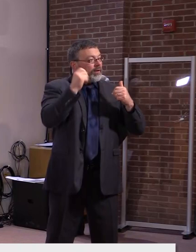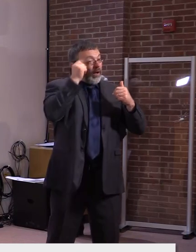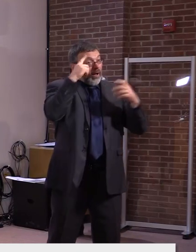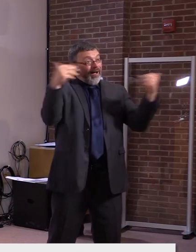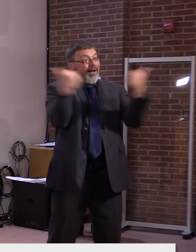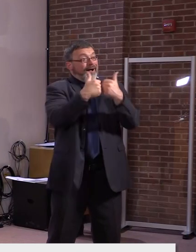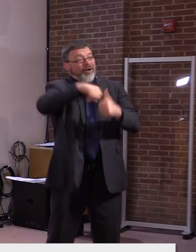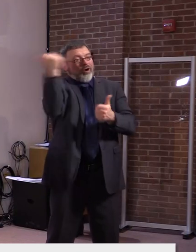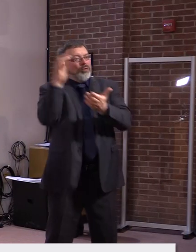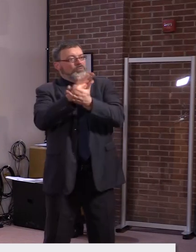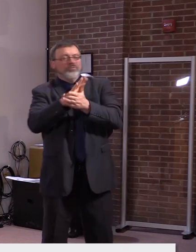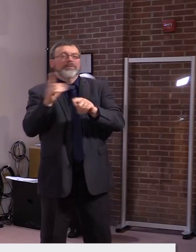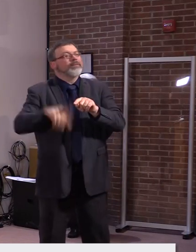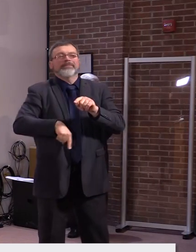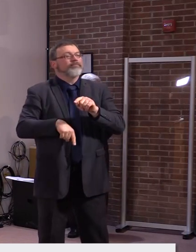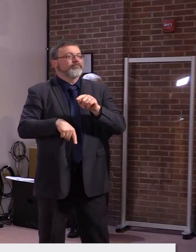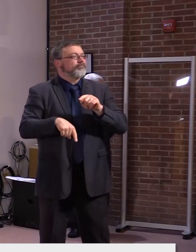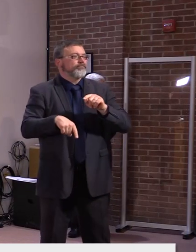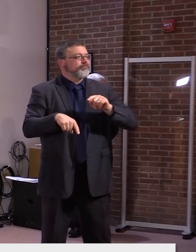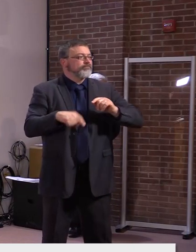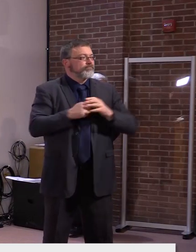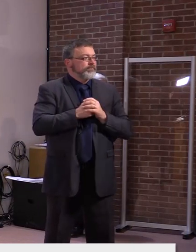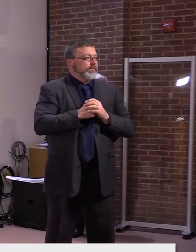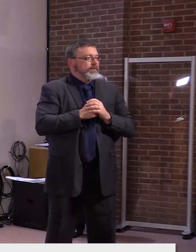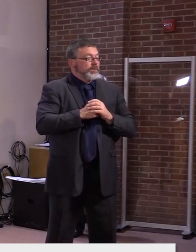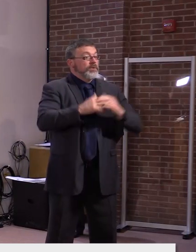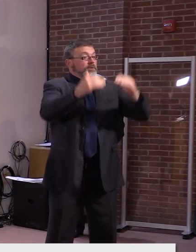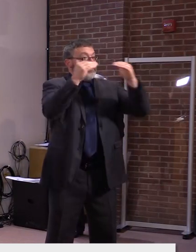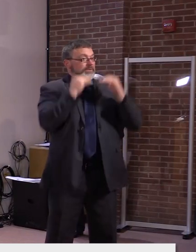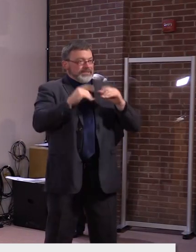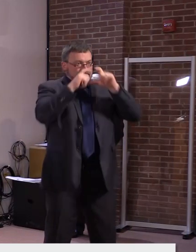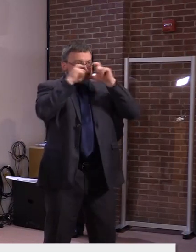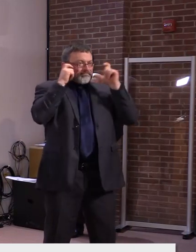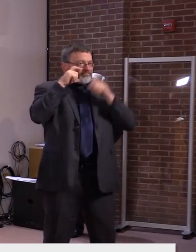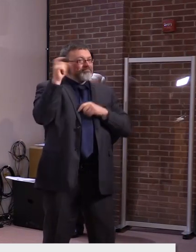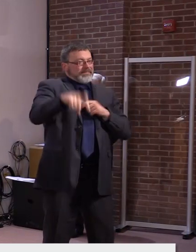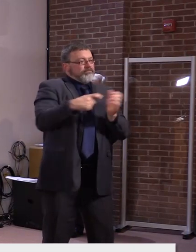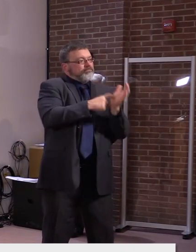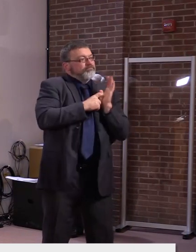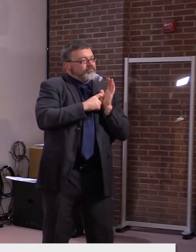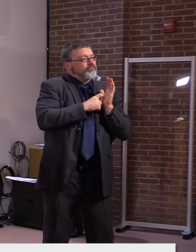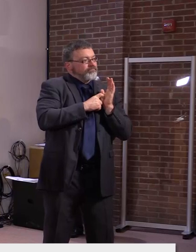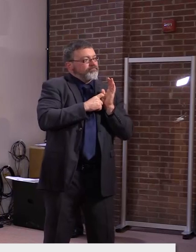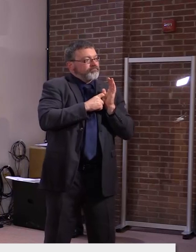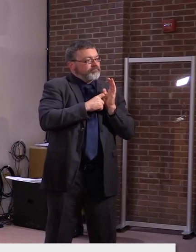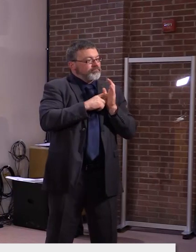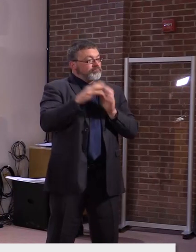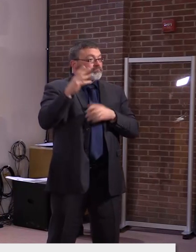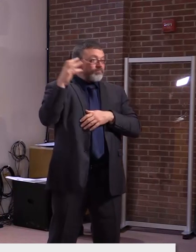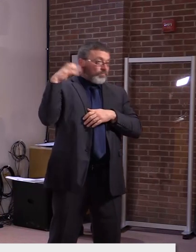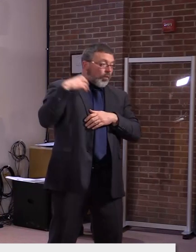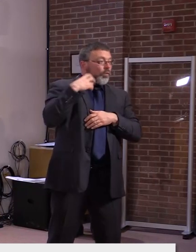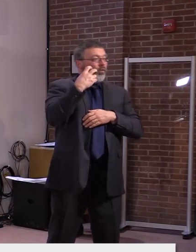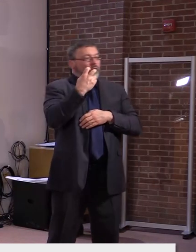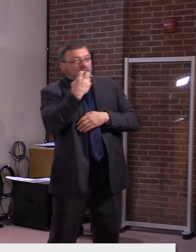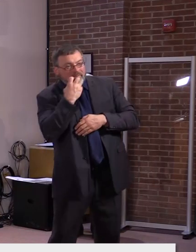worn by all student athletes, coaching staff, referees, and spectators during indoor practices, competitions, and games, regardless